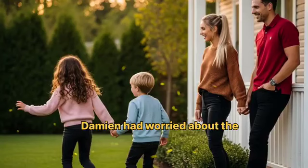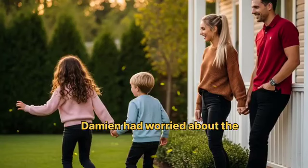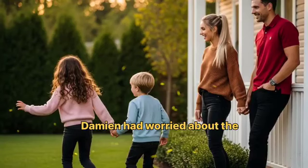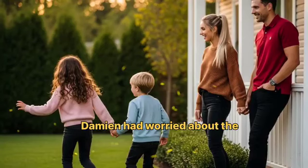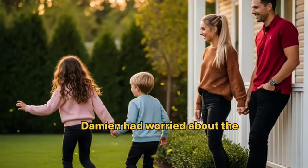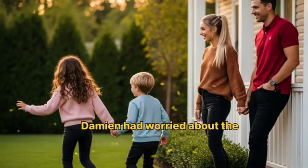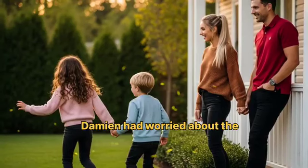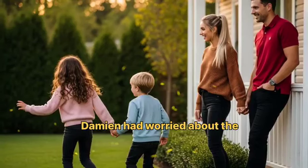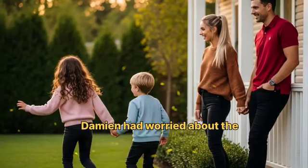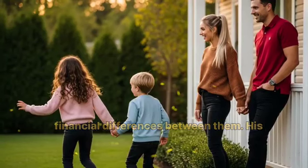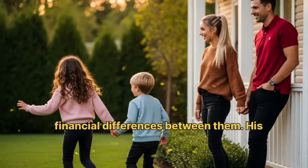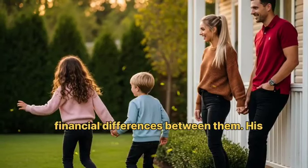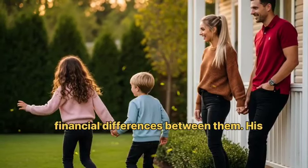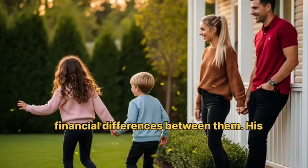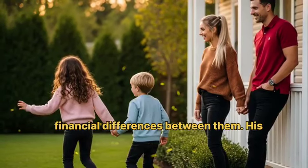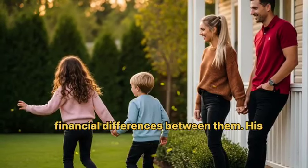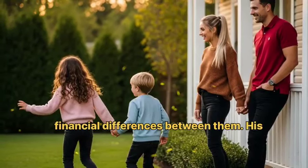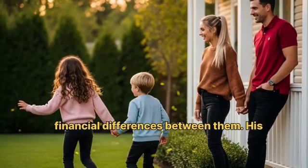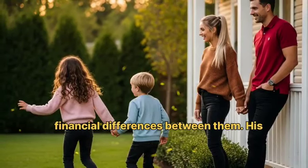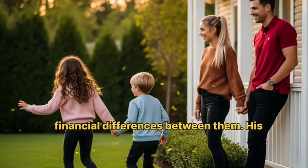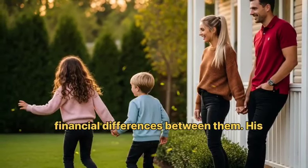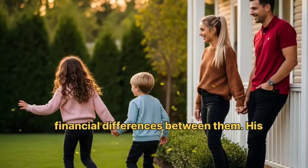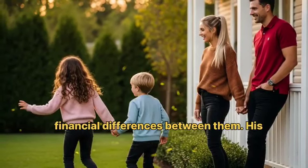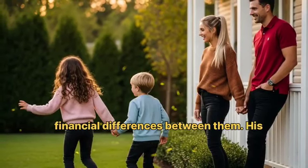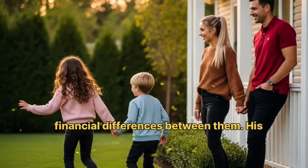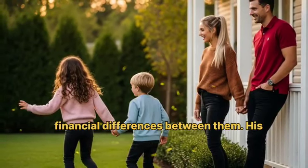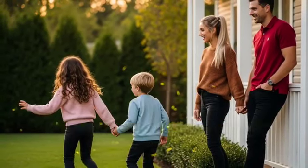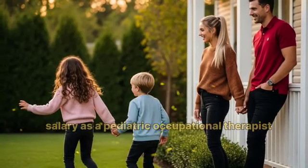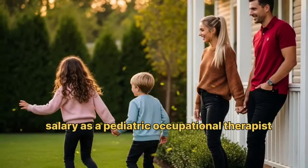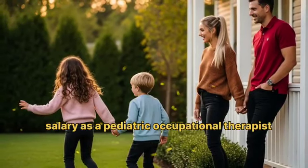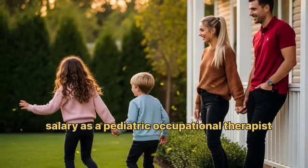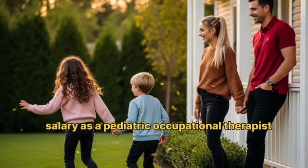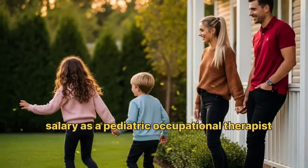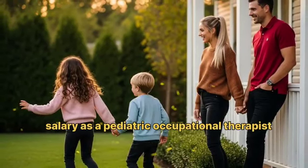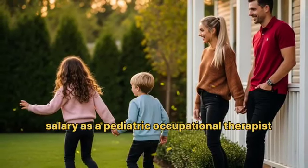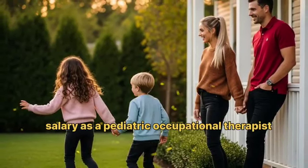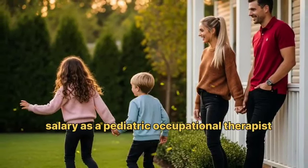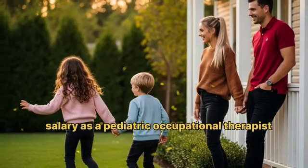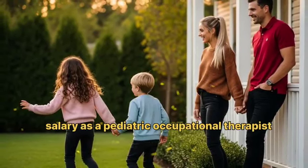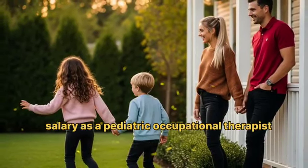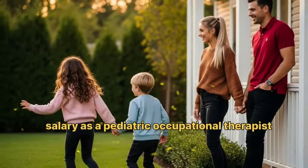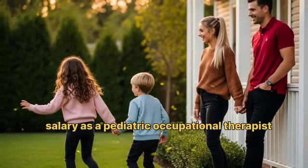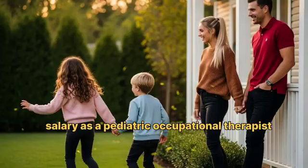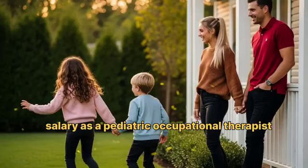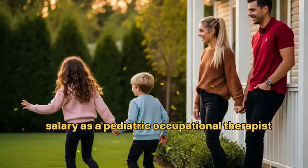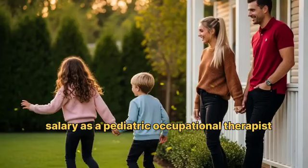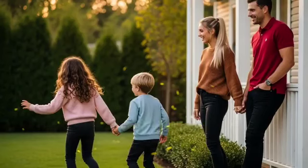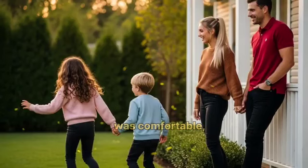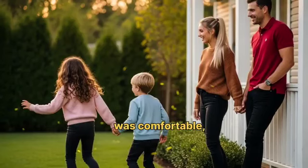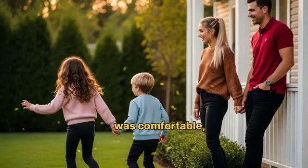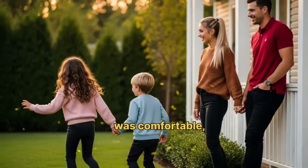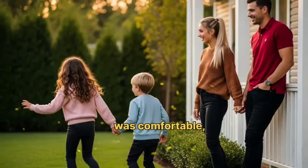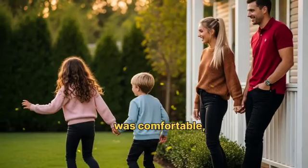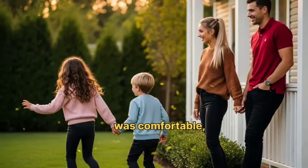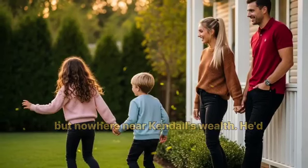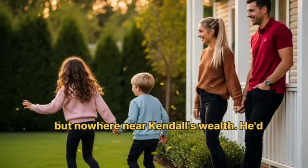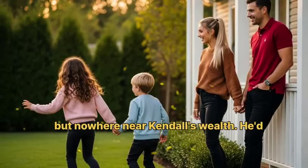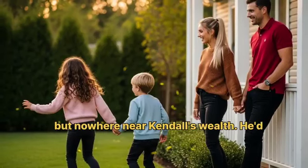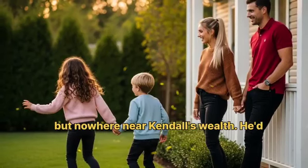Damien had worried about the financial differences between them. His salary as a pediatric occupational therapist was comfortable, but nowhere